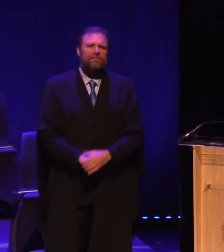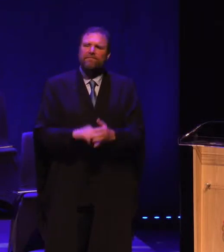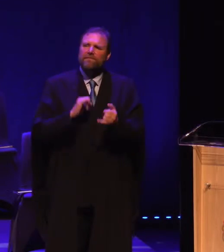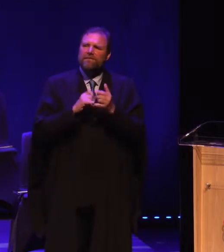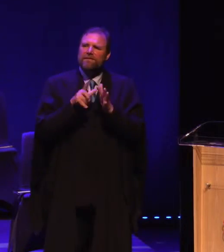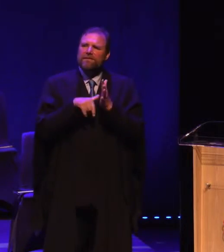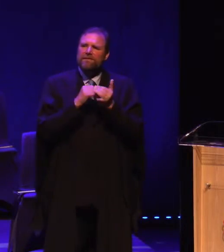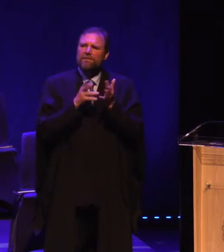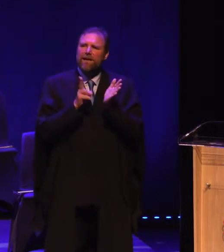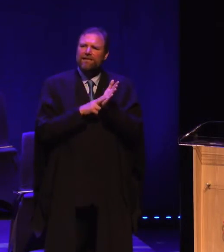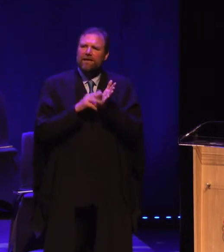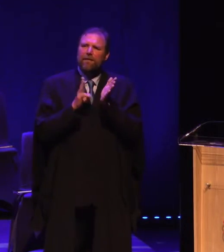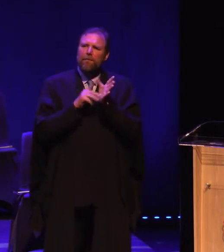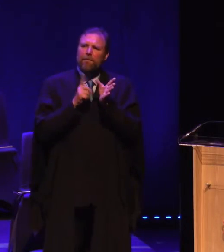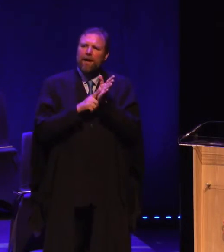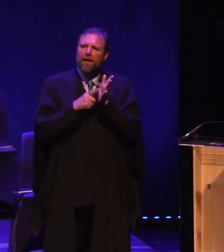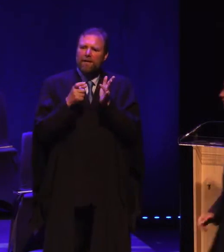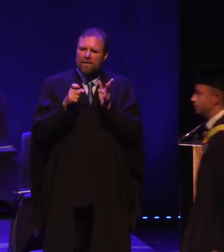Sebastian Mallet.